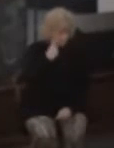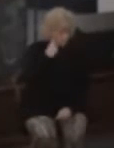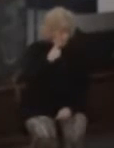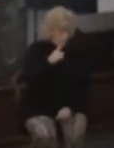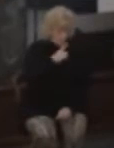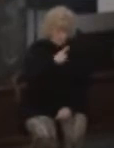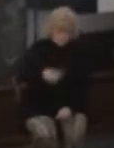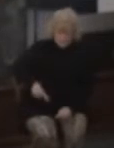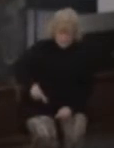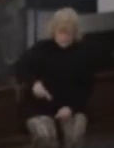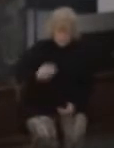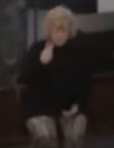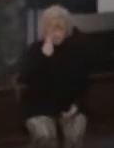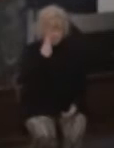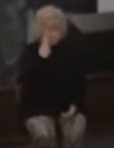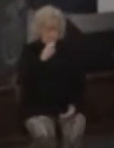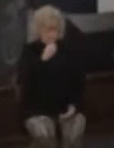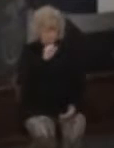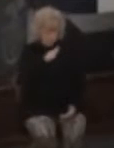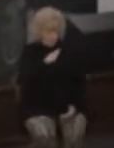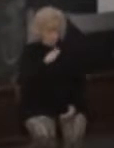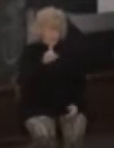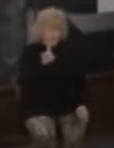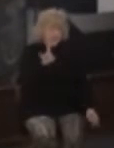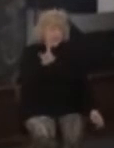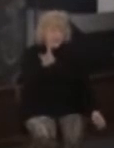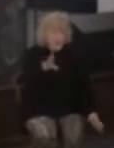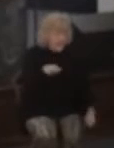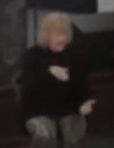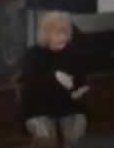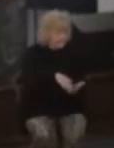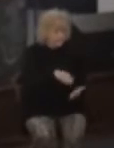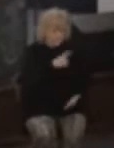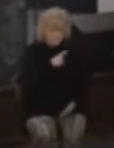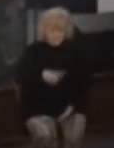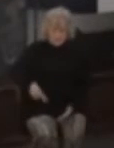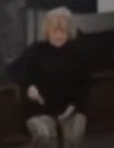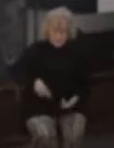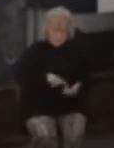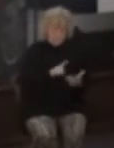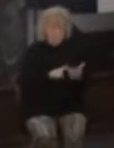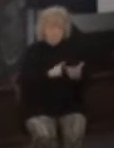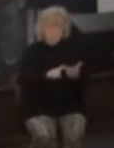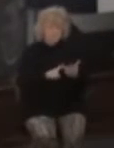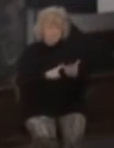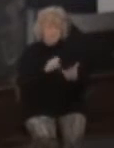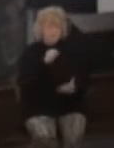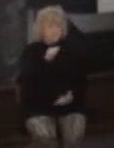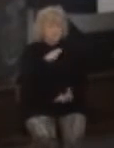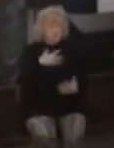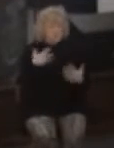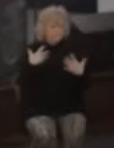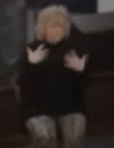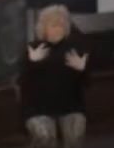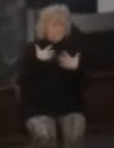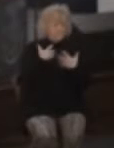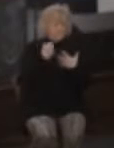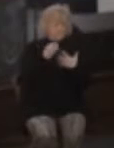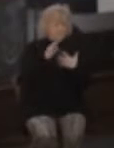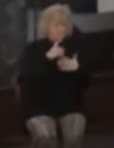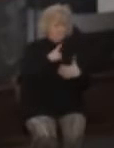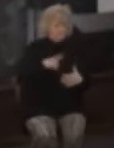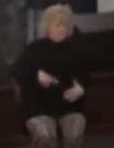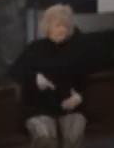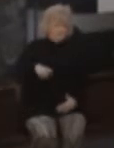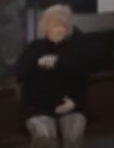Saul's jealousy of David. And then third, we come to Saul's fear of David. Because